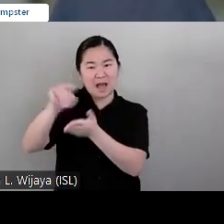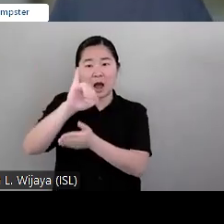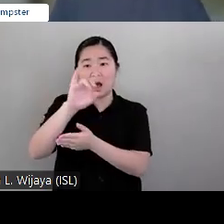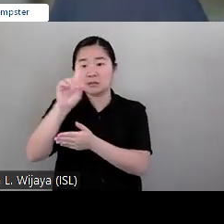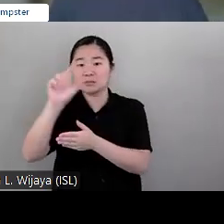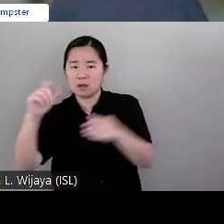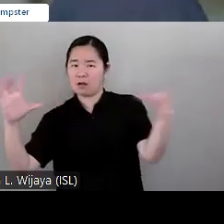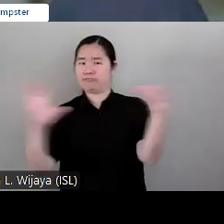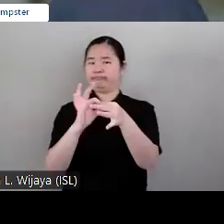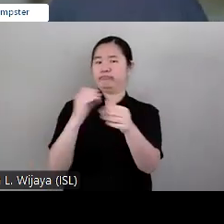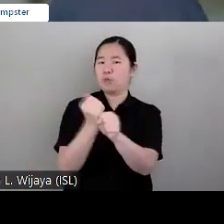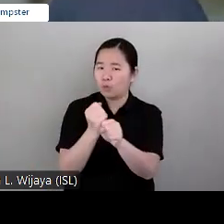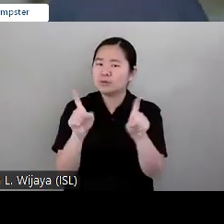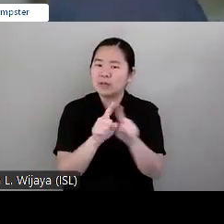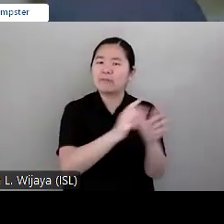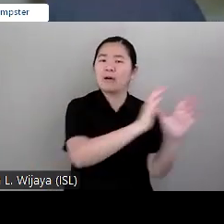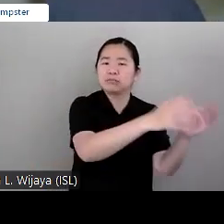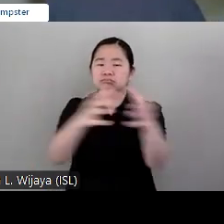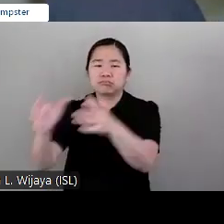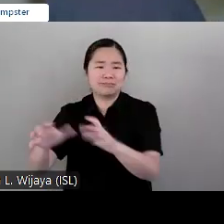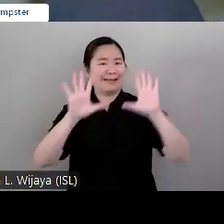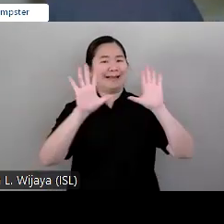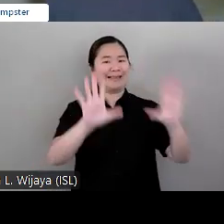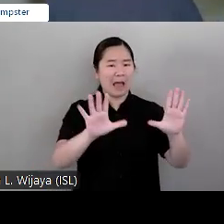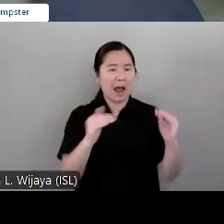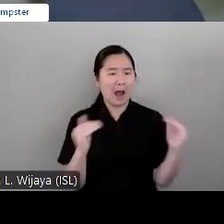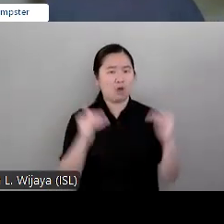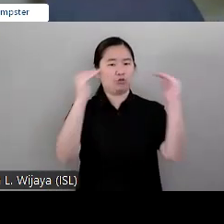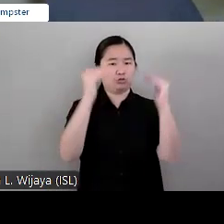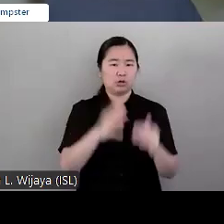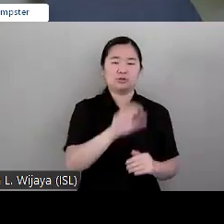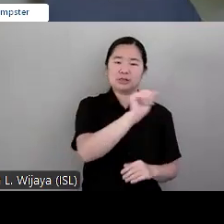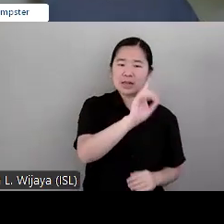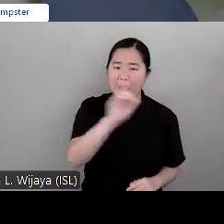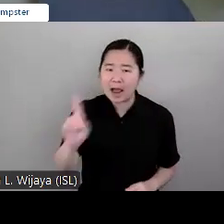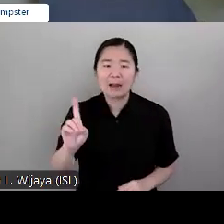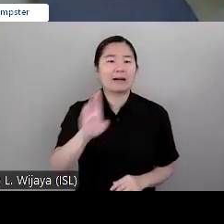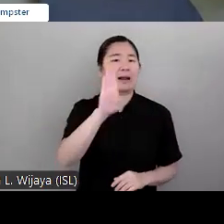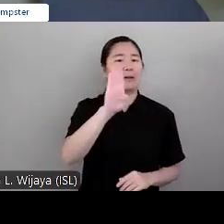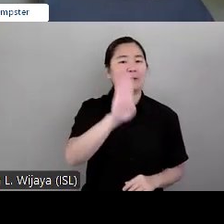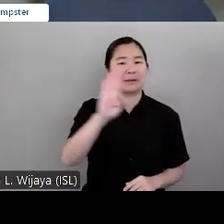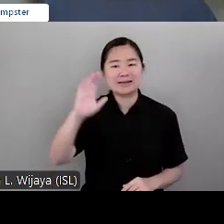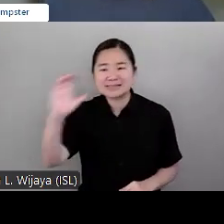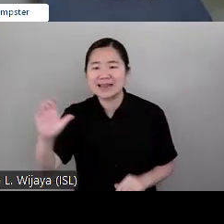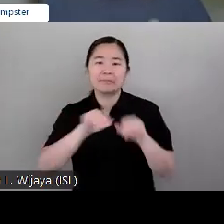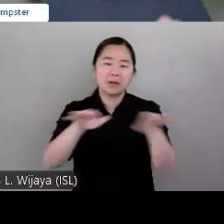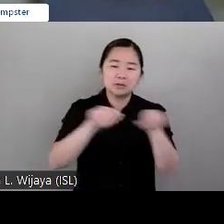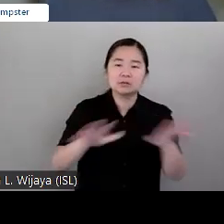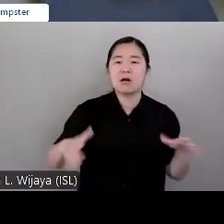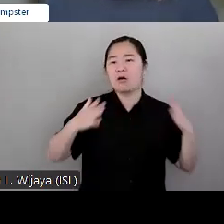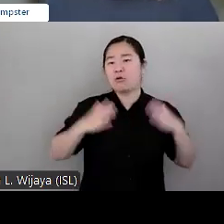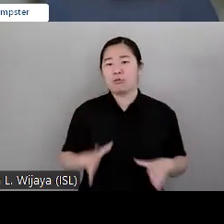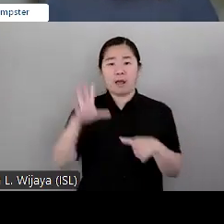and targeting negative stereotyping and discrimination. And we work in